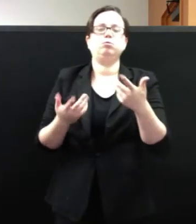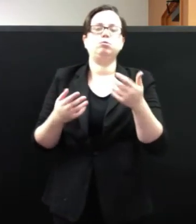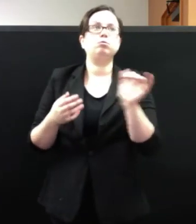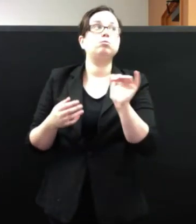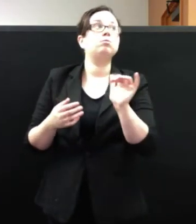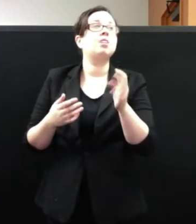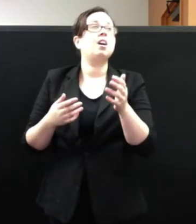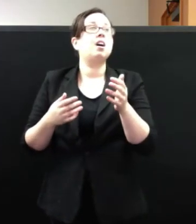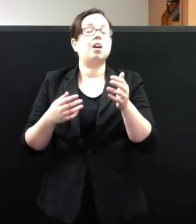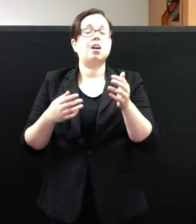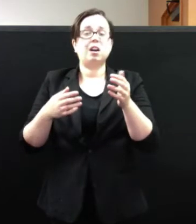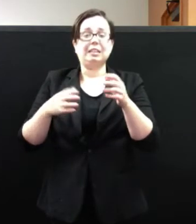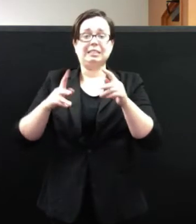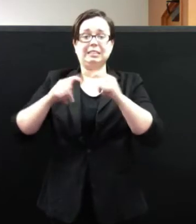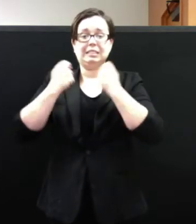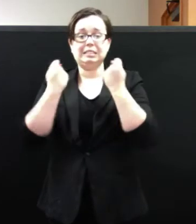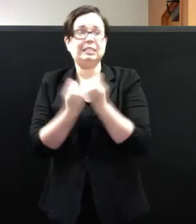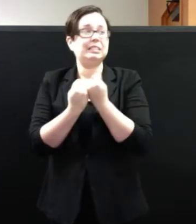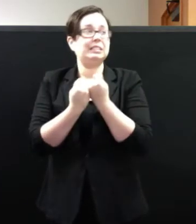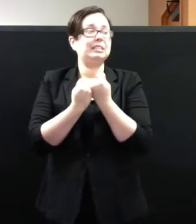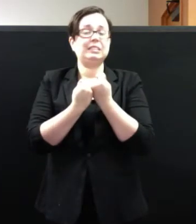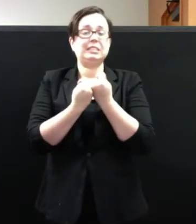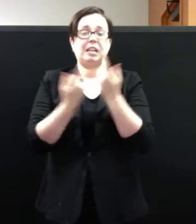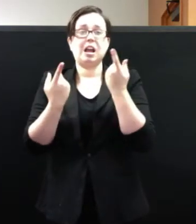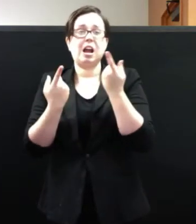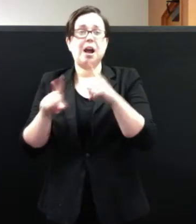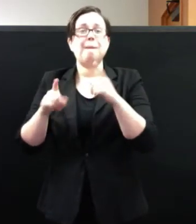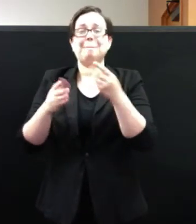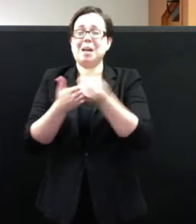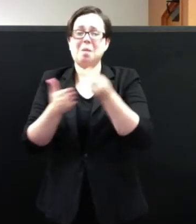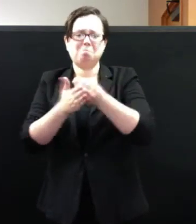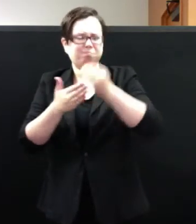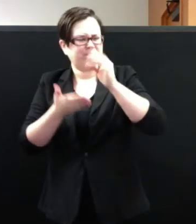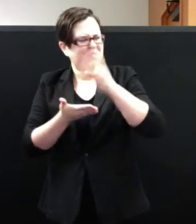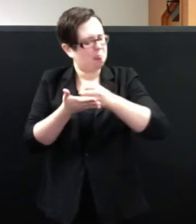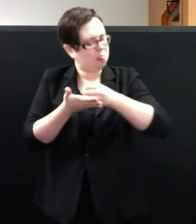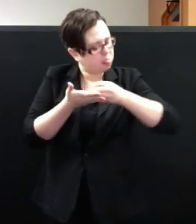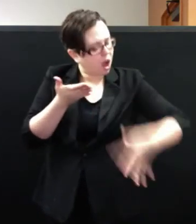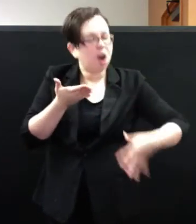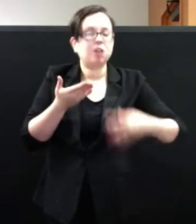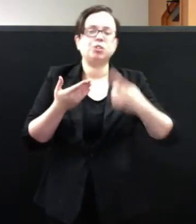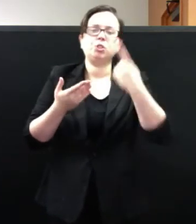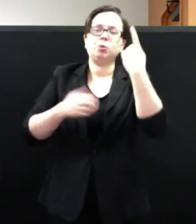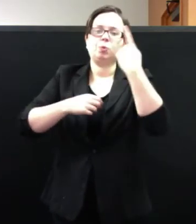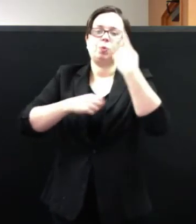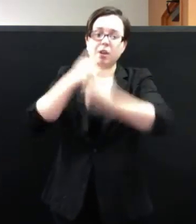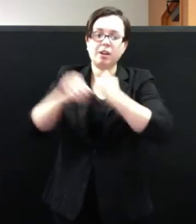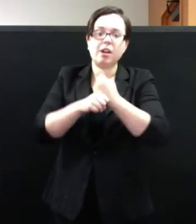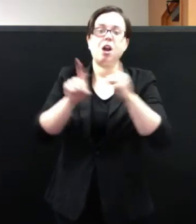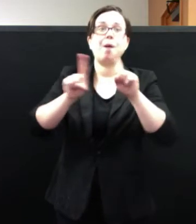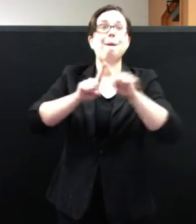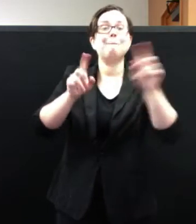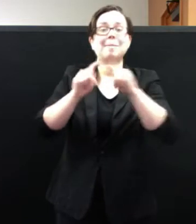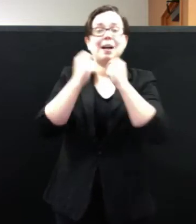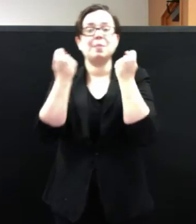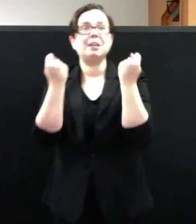days visualized their entire practice. And what's interesting is that after visualizing the entire